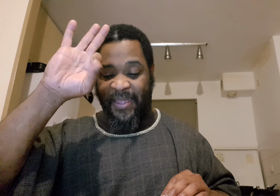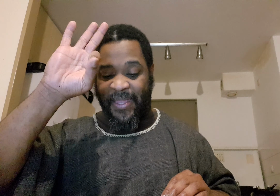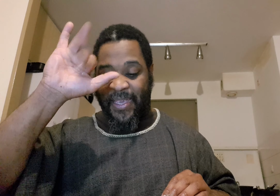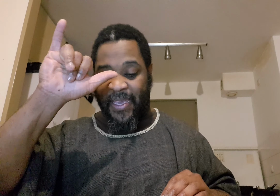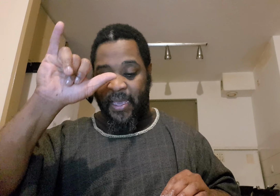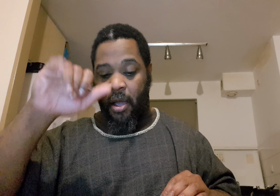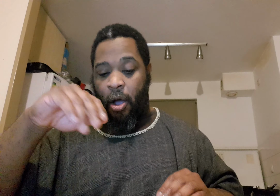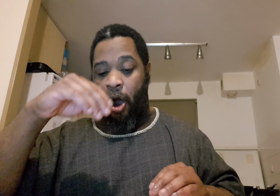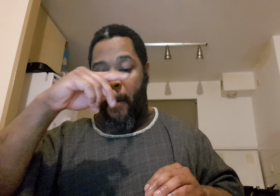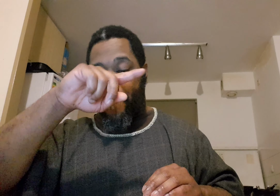charity